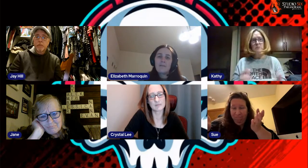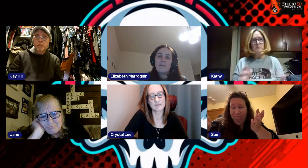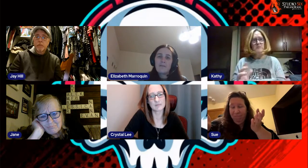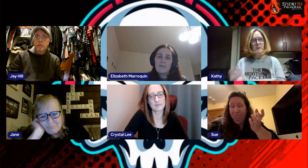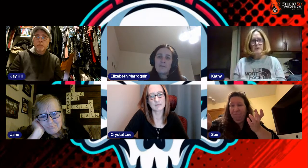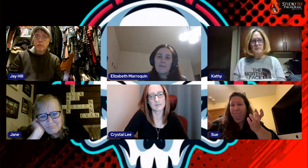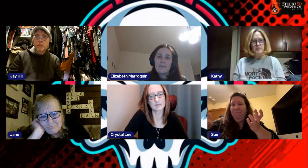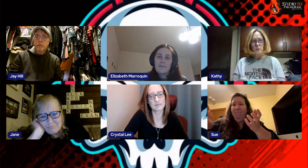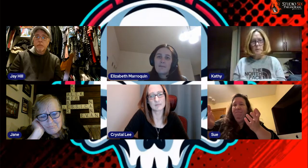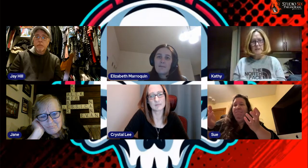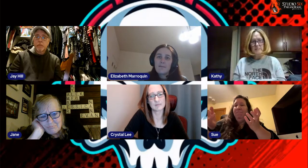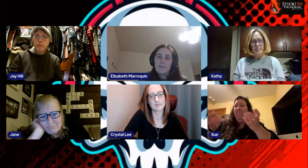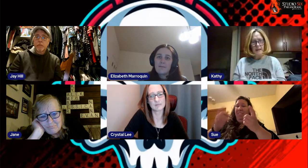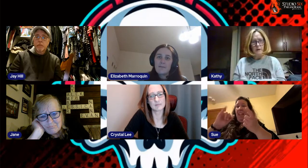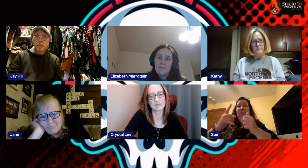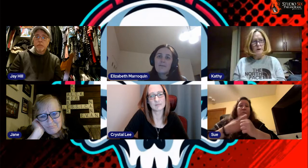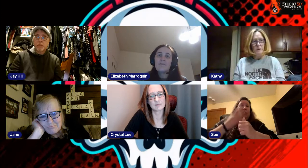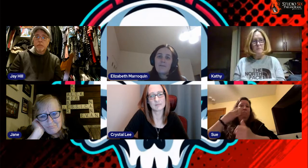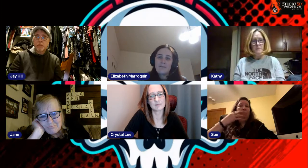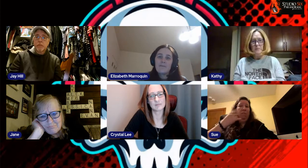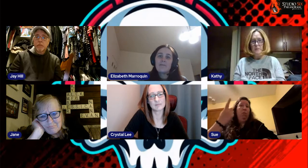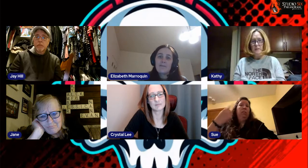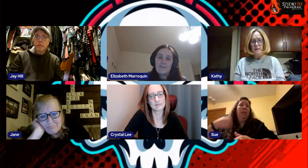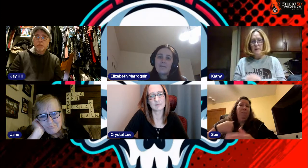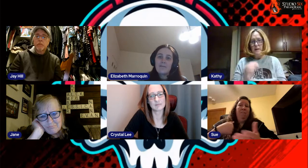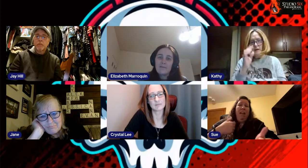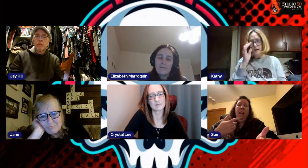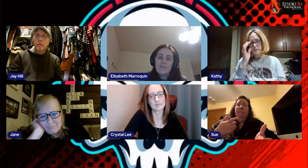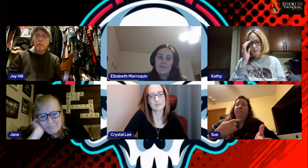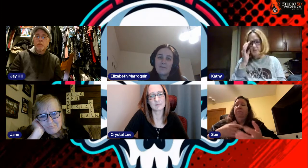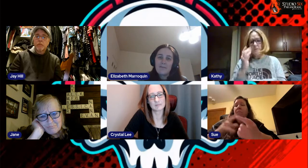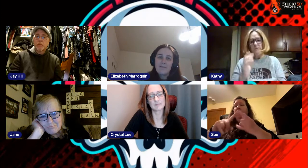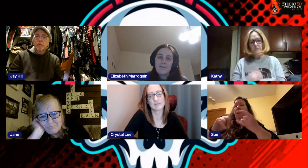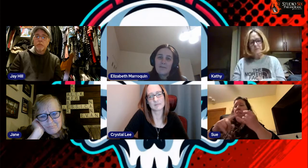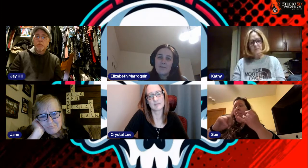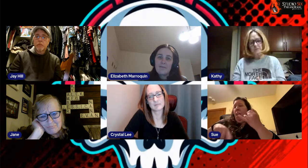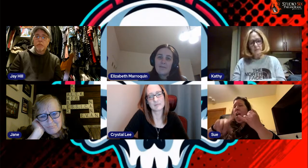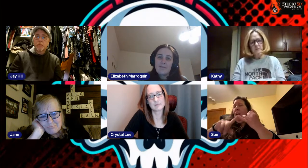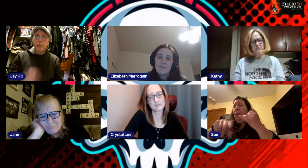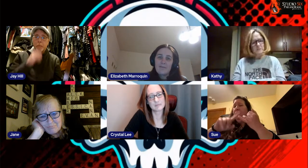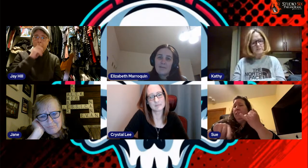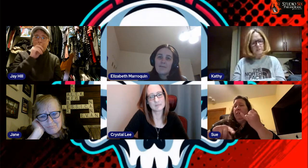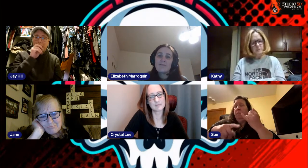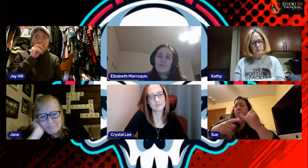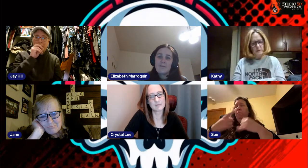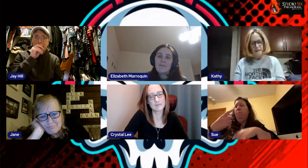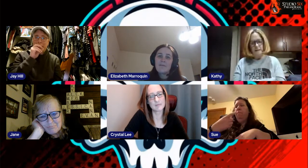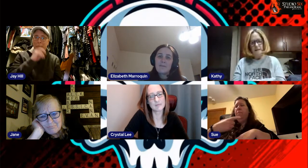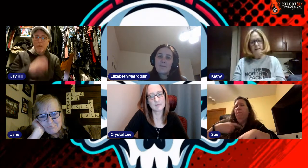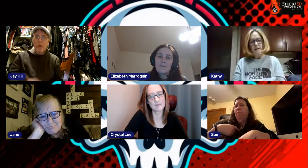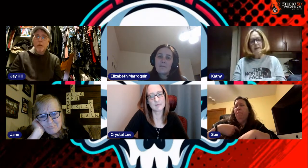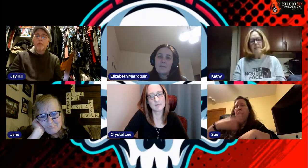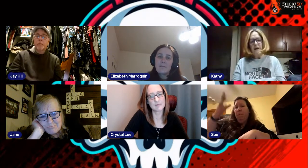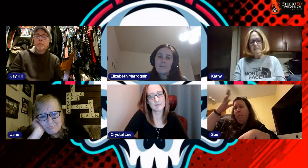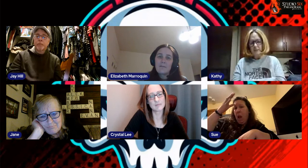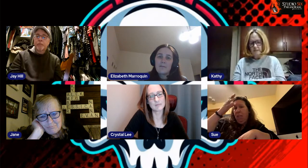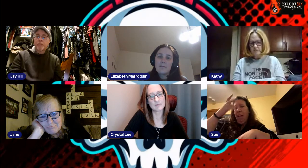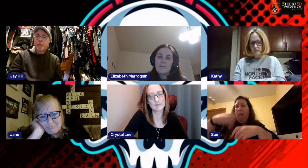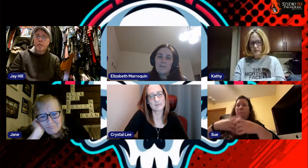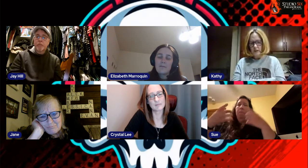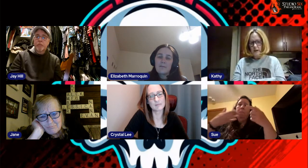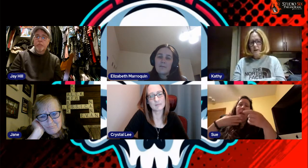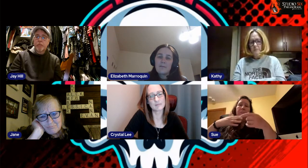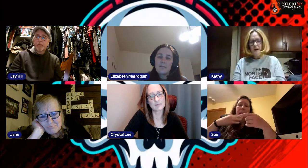And she was very confused, like, where did the light come from? And so that was the first time she experienced something unique. And last